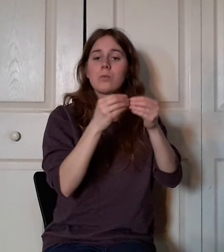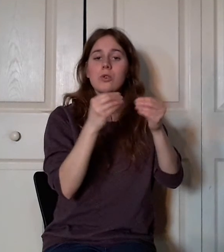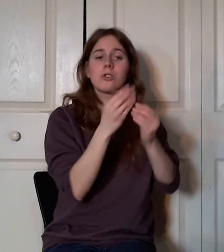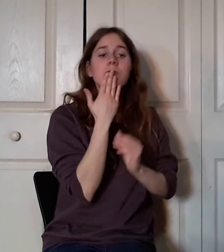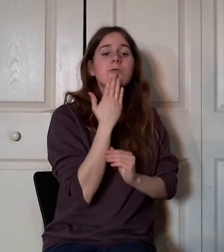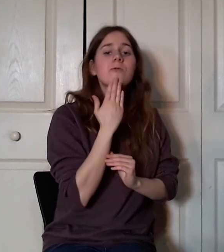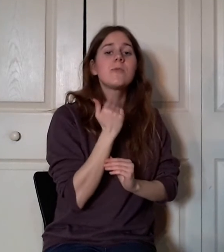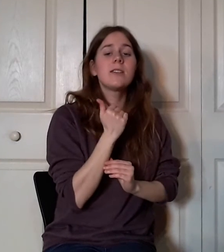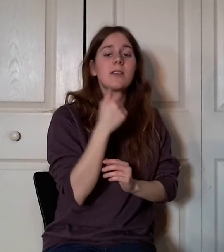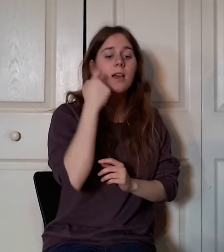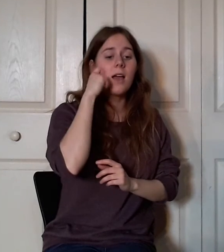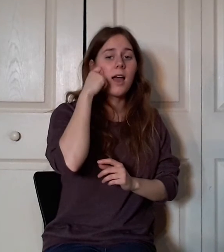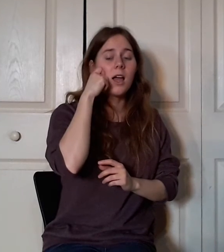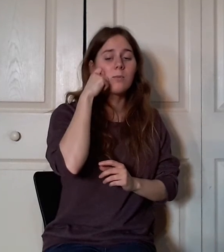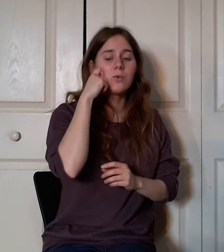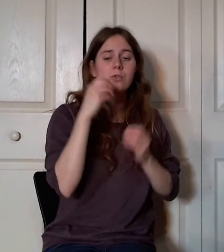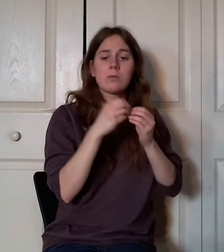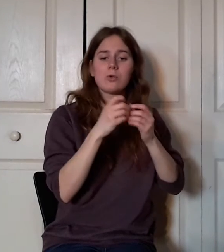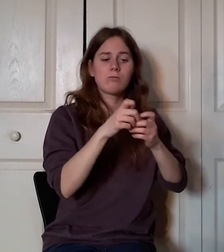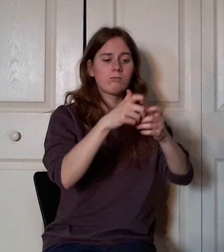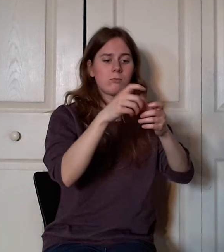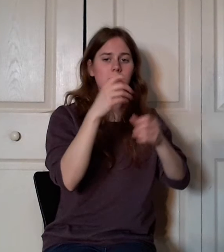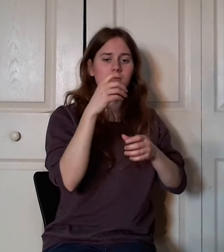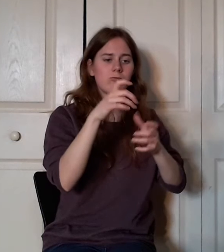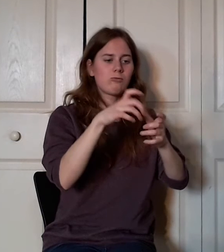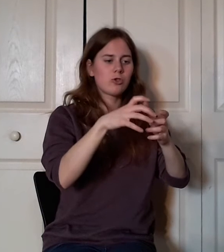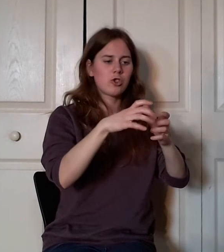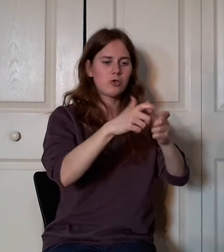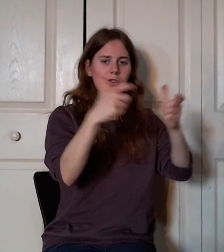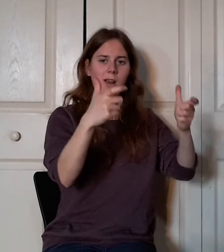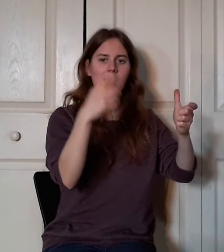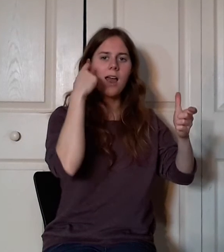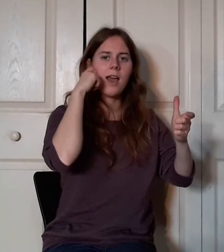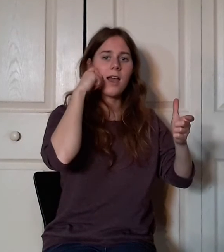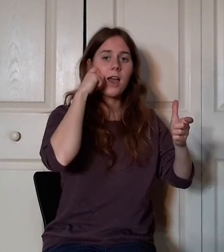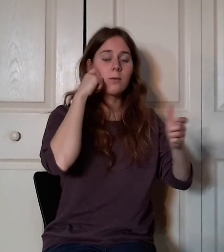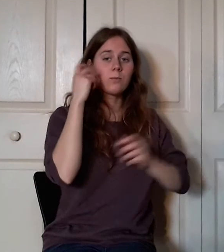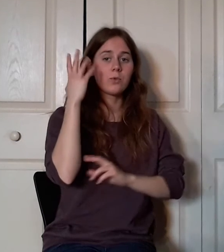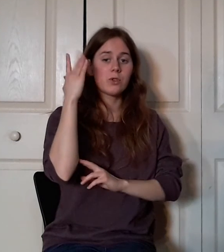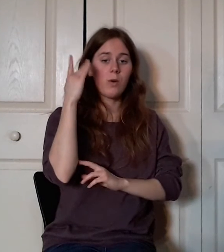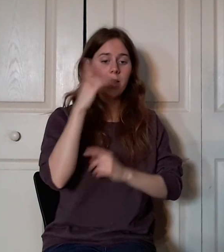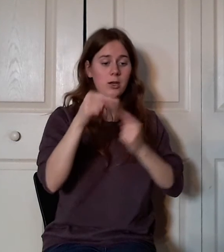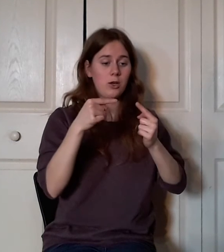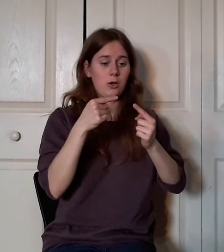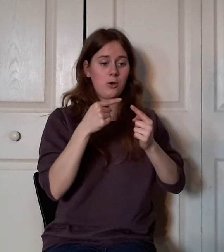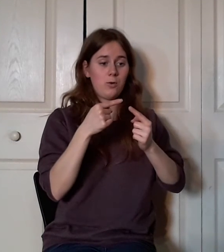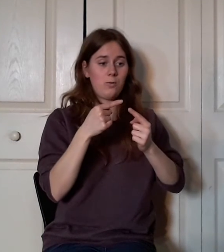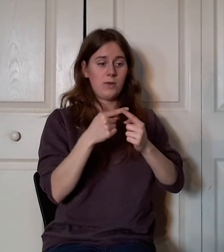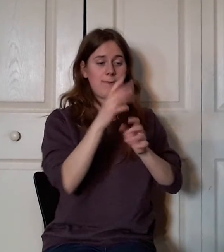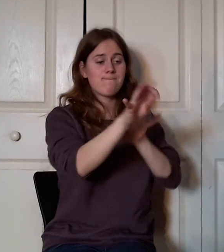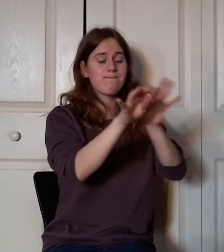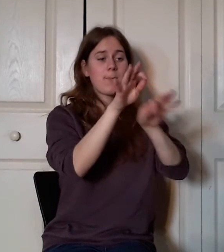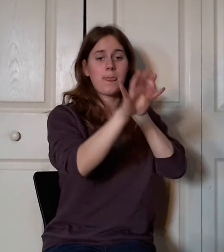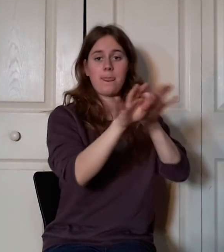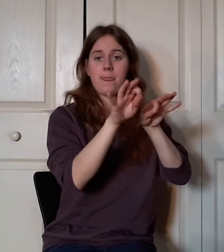larger apples, and made the conditions so that they were more likely to reproduce. So over time, you got larger and sweeter apples like the type that you